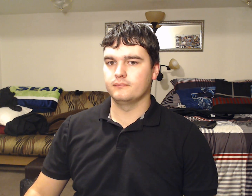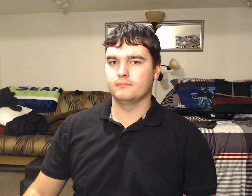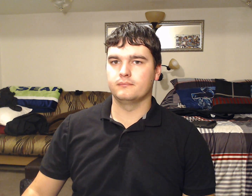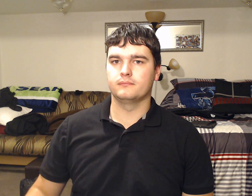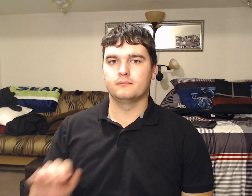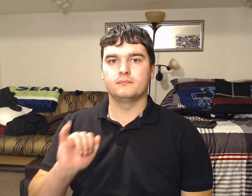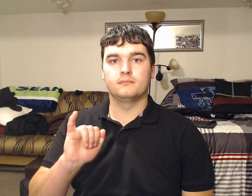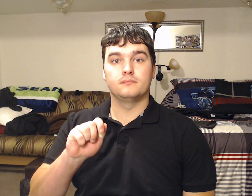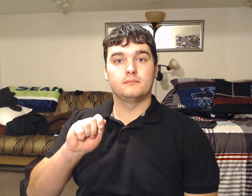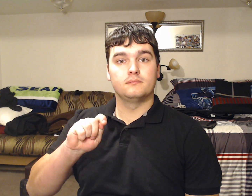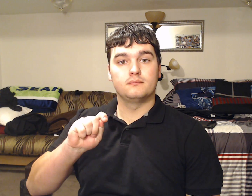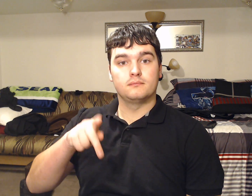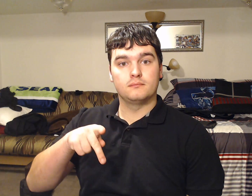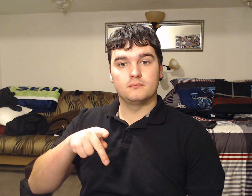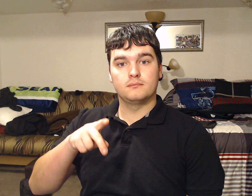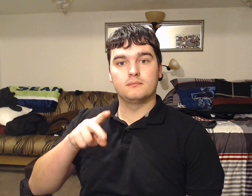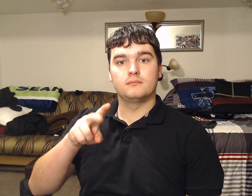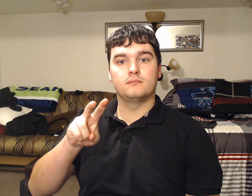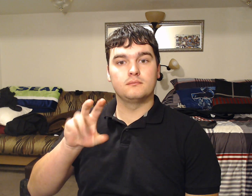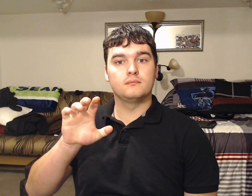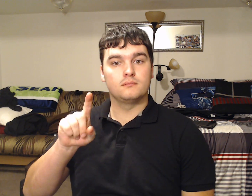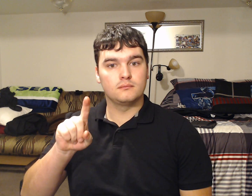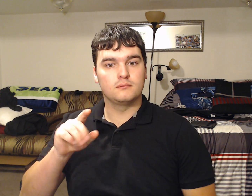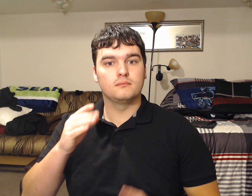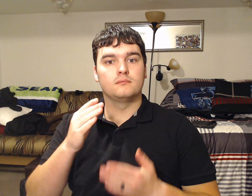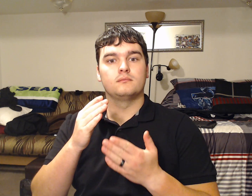ITP 251 Task 5 The Rocket Joke